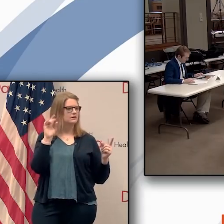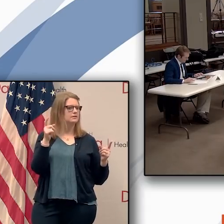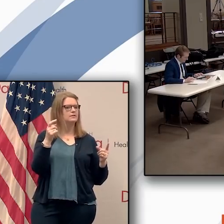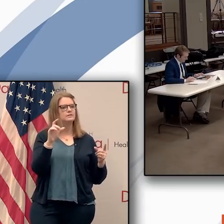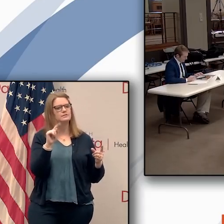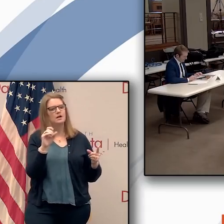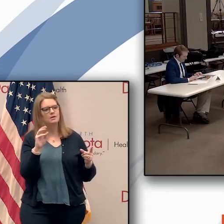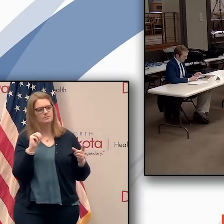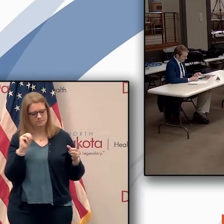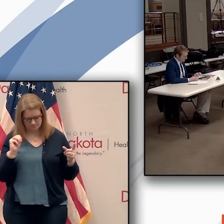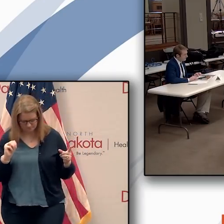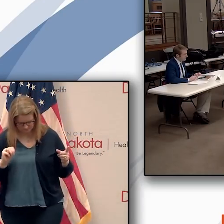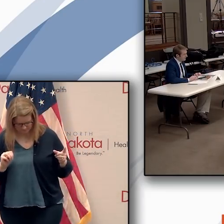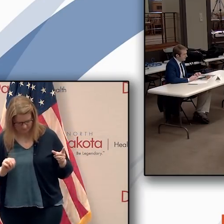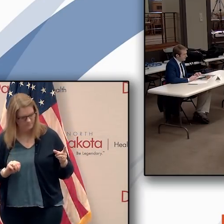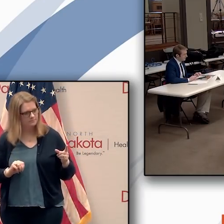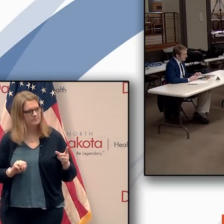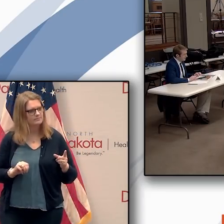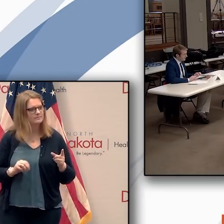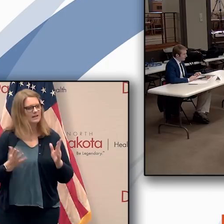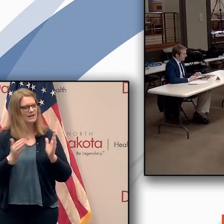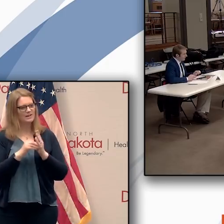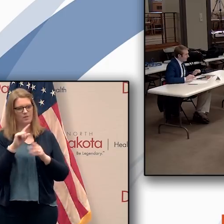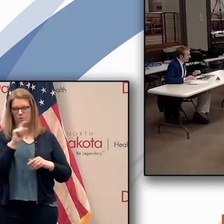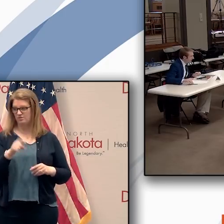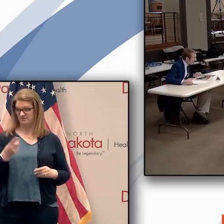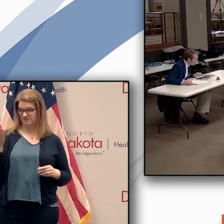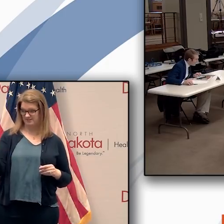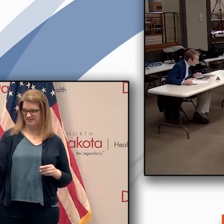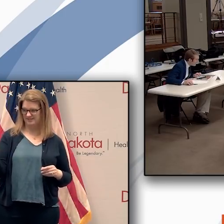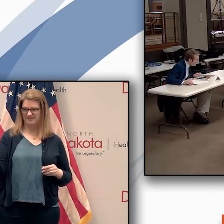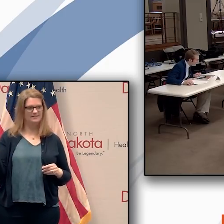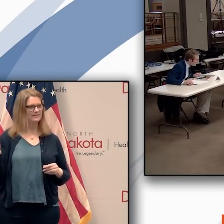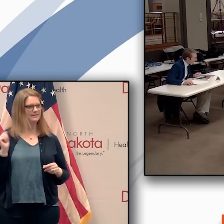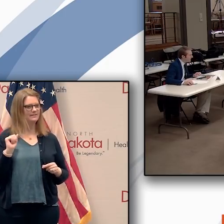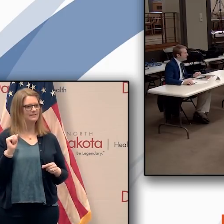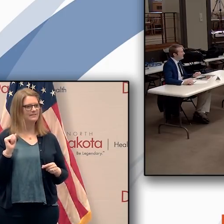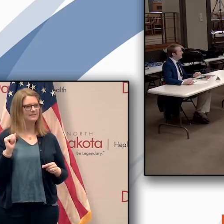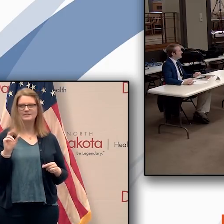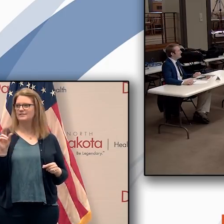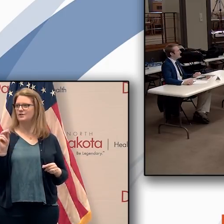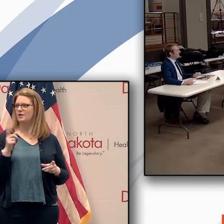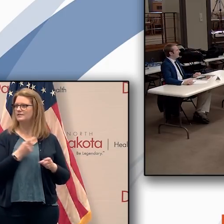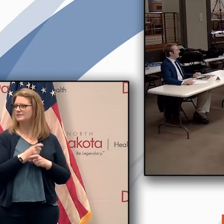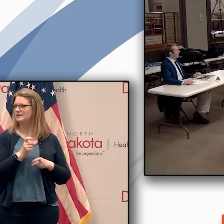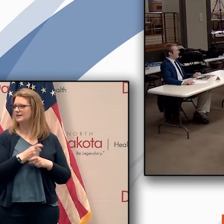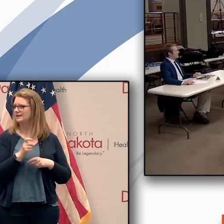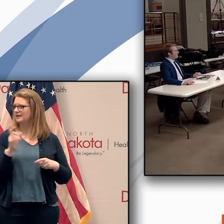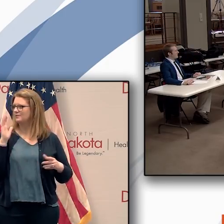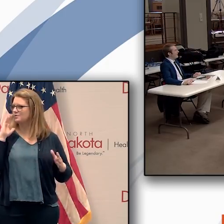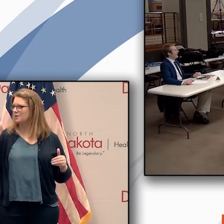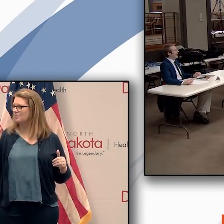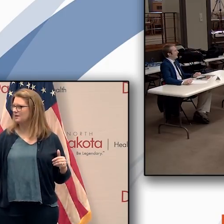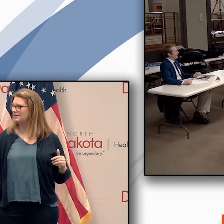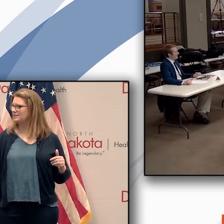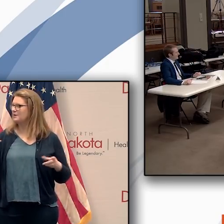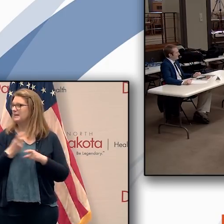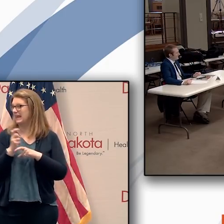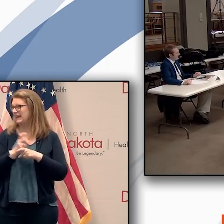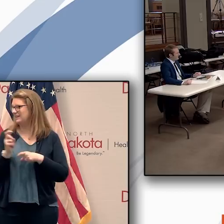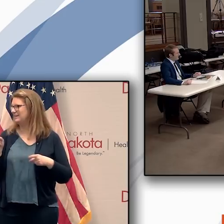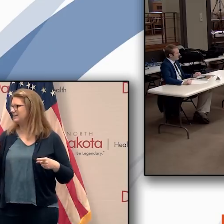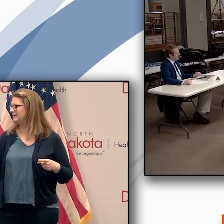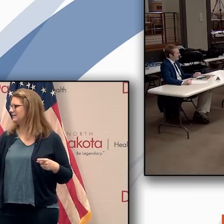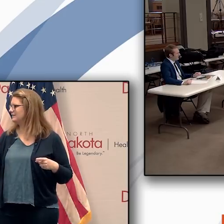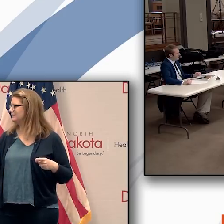I'm trying to figure out. Another question for Dr. Connell, please. I don't have one. Okay. No, I was kidding. I was hoping.